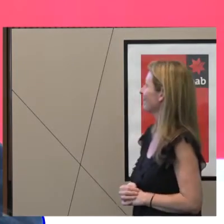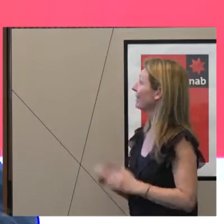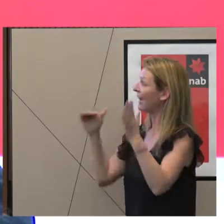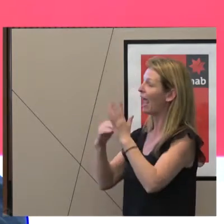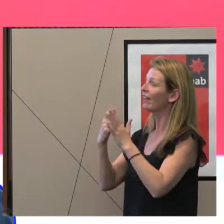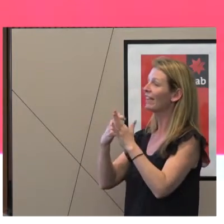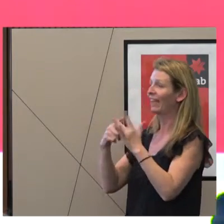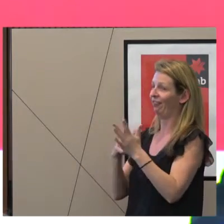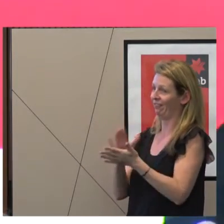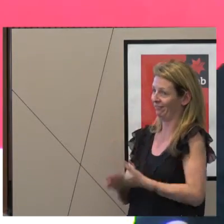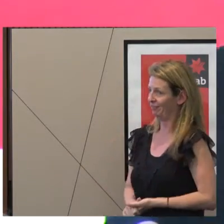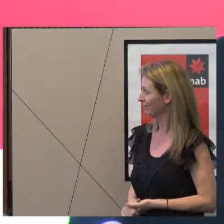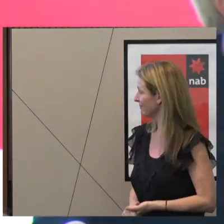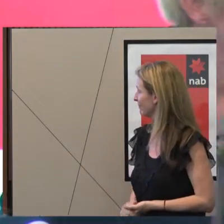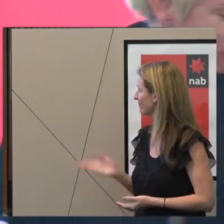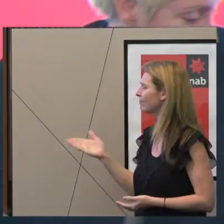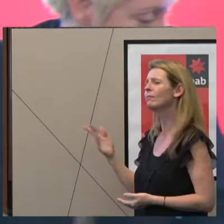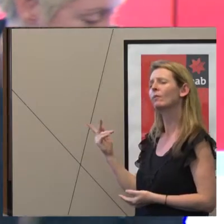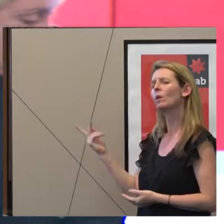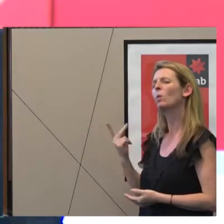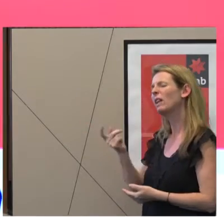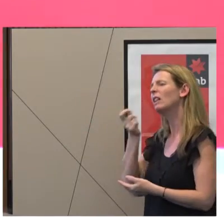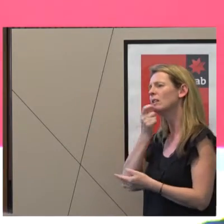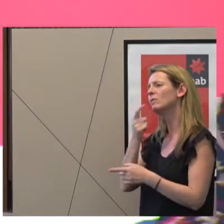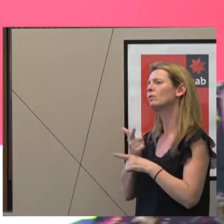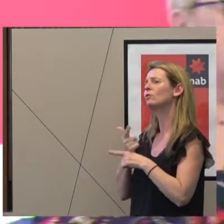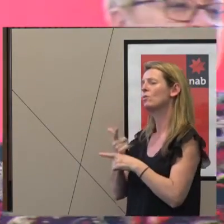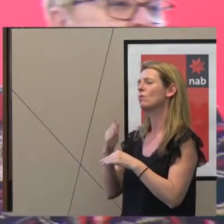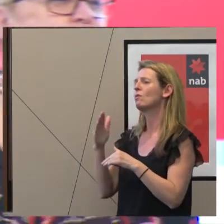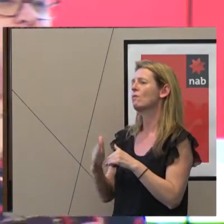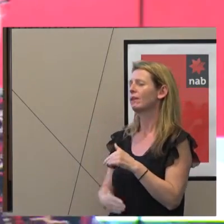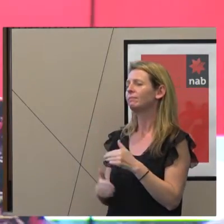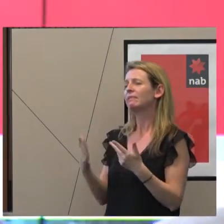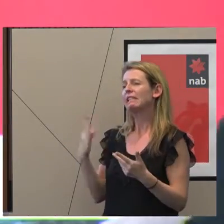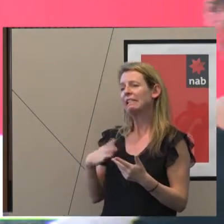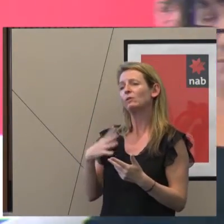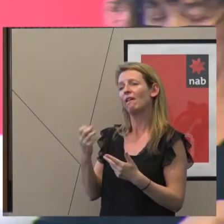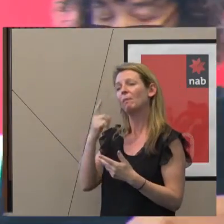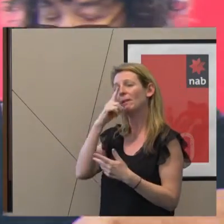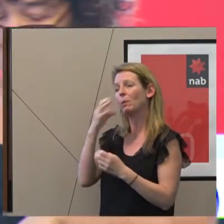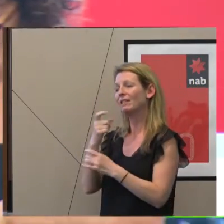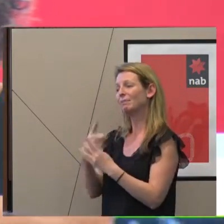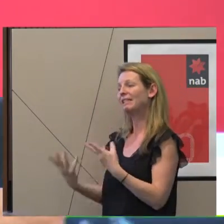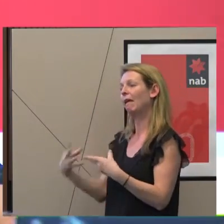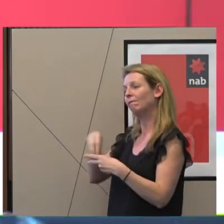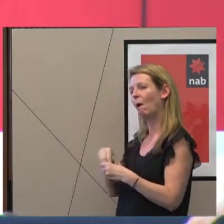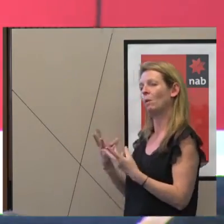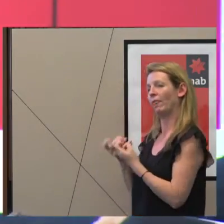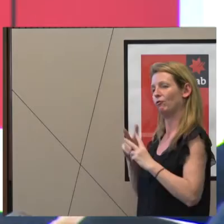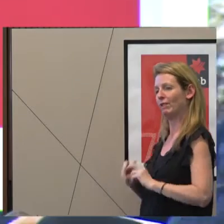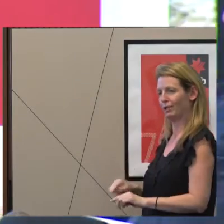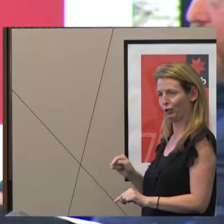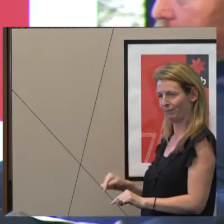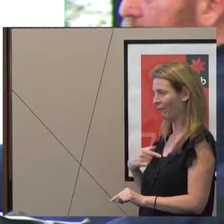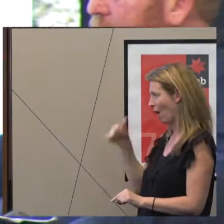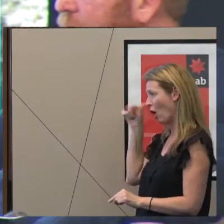Now, Keith, we've talked a little bit about this, about needing to have people with disabilities involved in the research. And I know